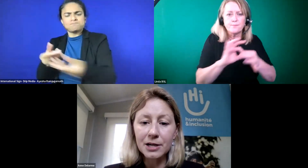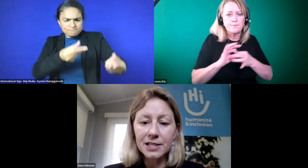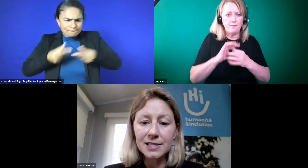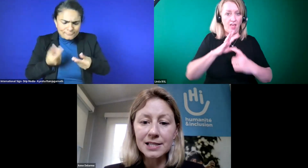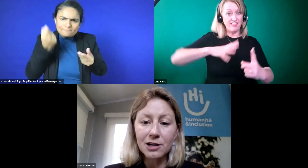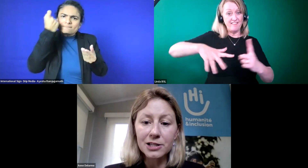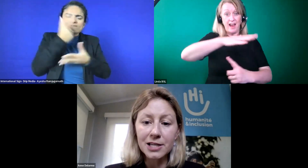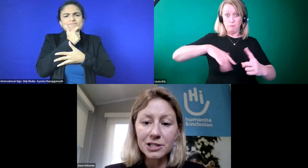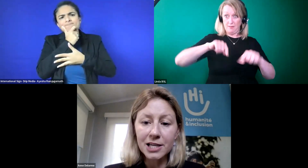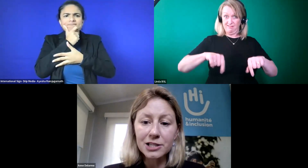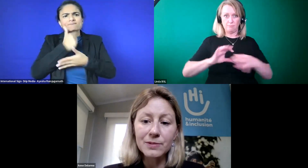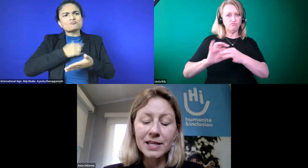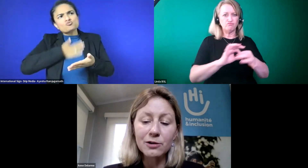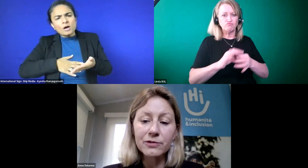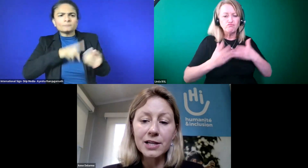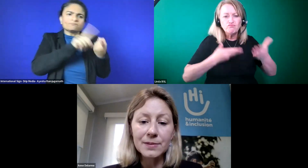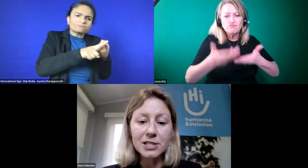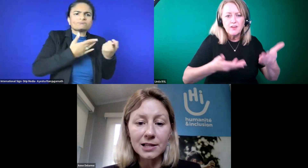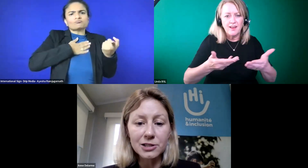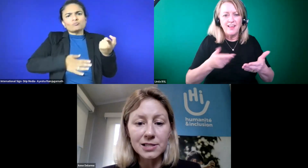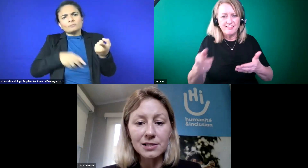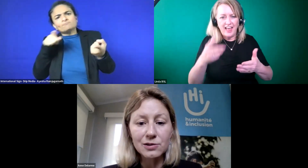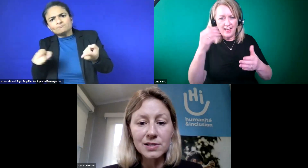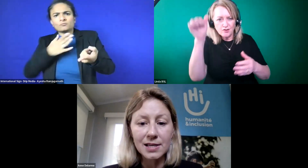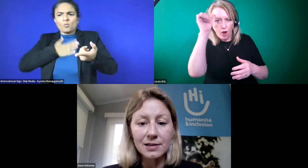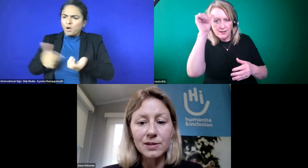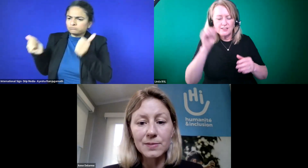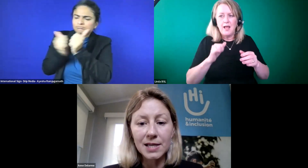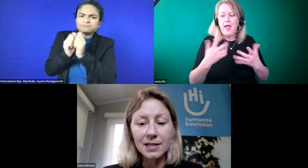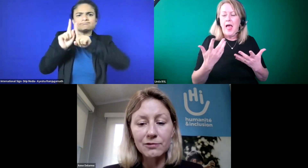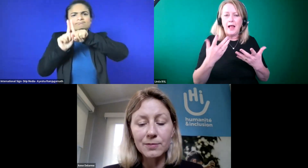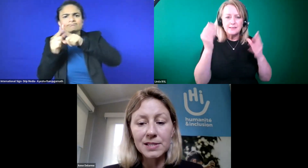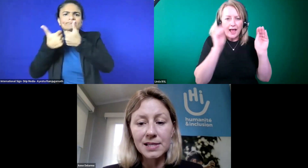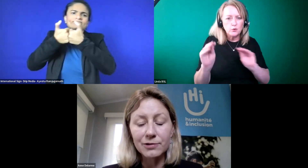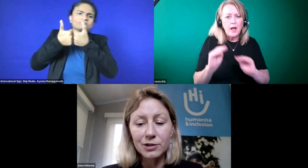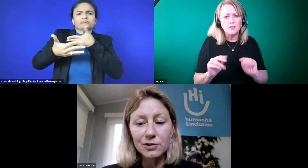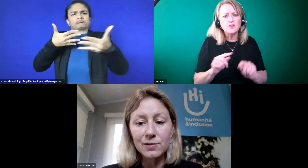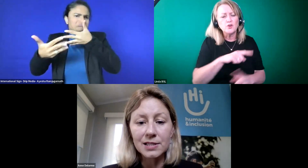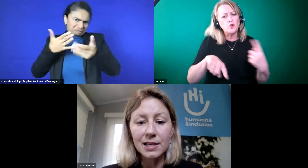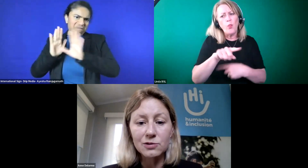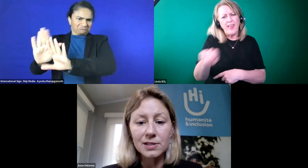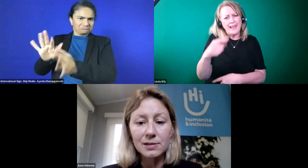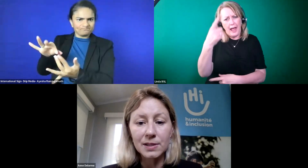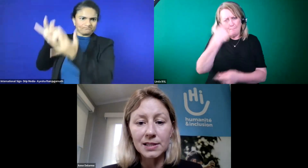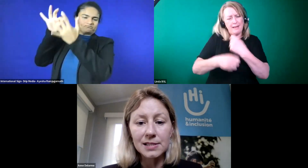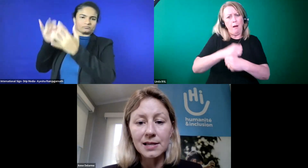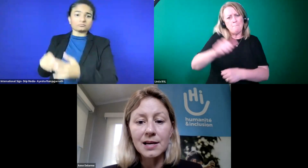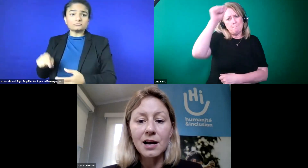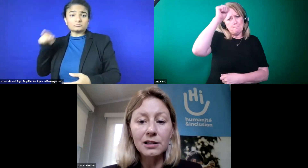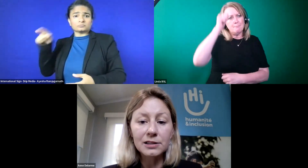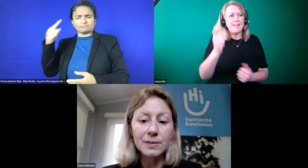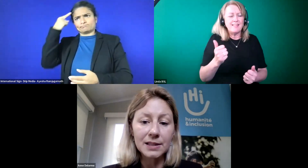environment and prioritizing knowledge and education, we can overcome the challenges associated with obtaining informed consent for girls with intellectual